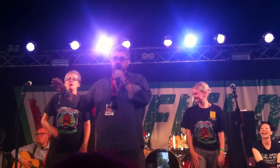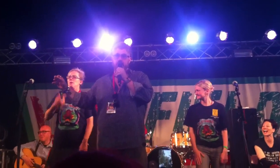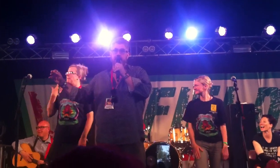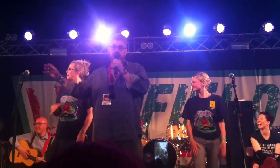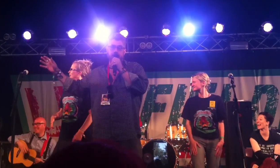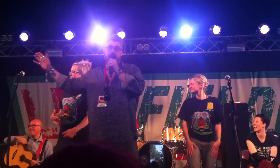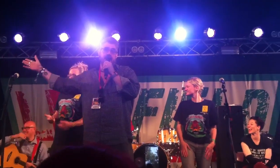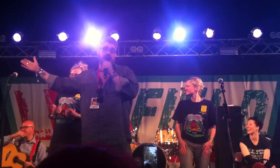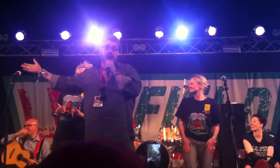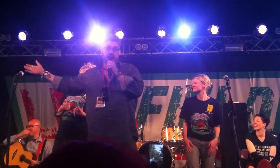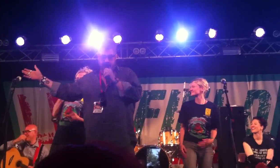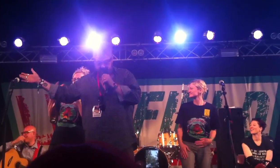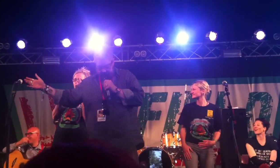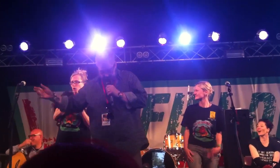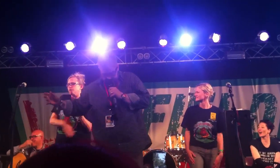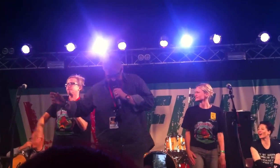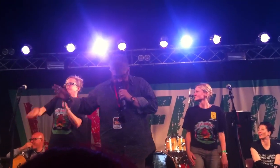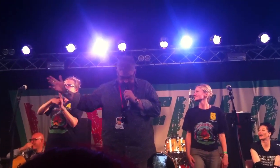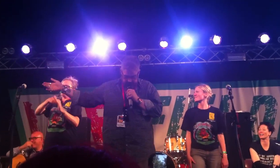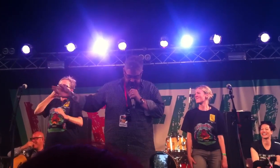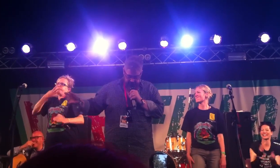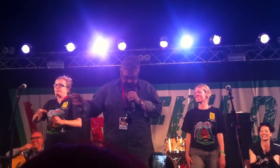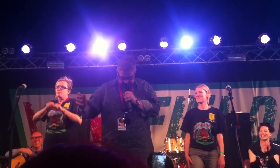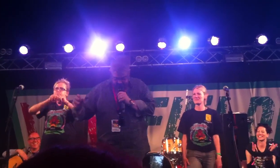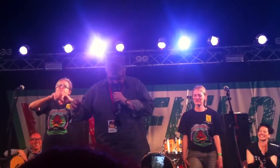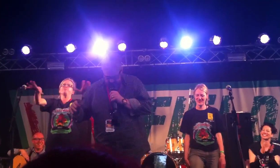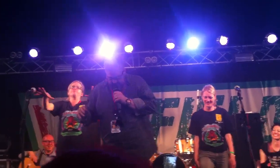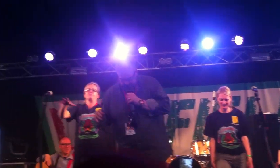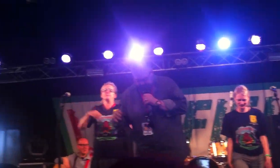dog of a song and making it a hit.